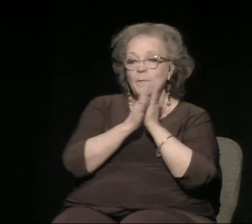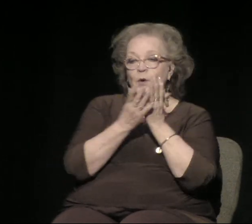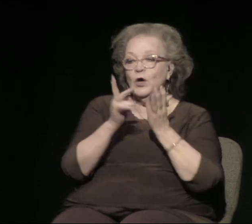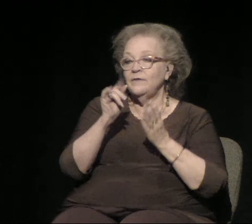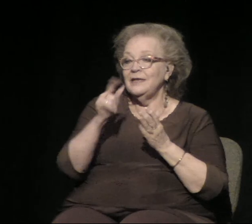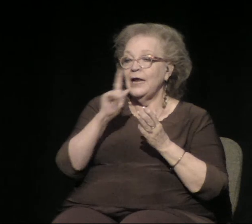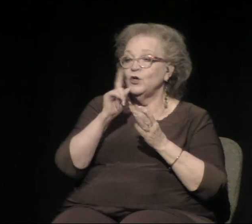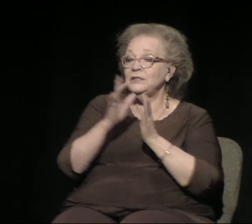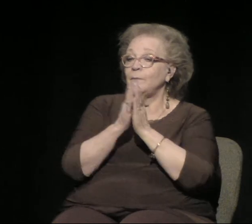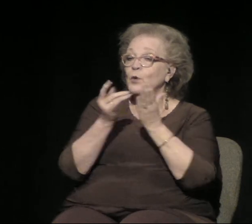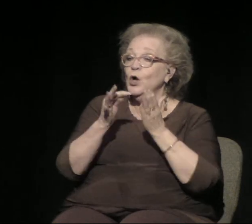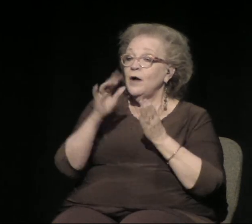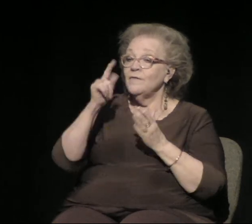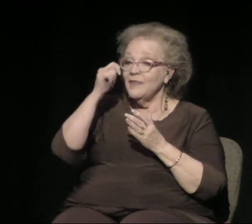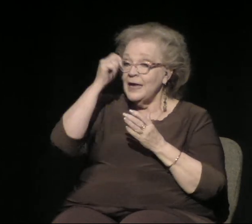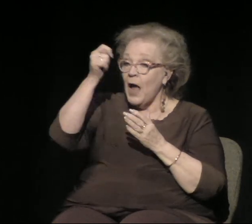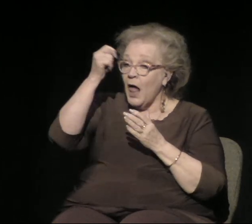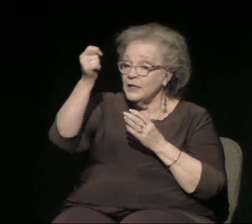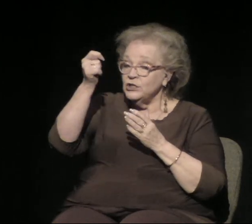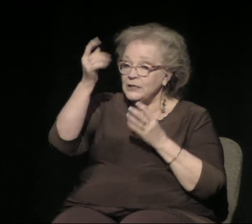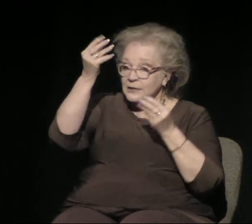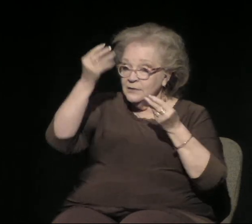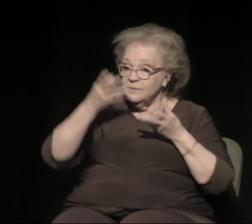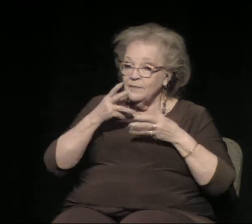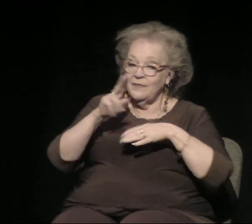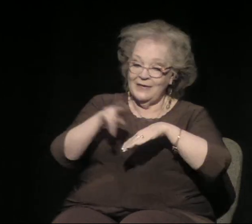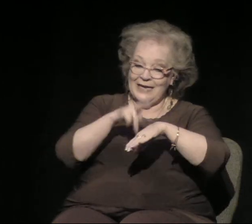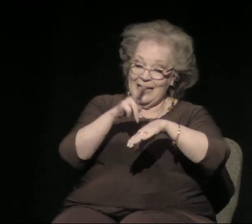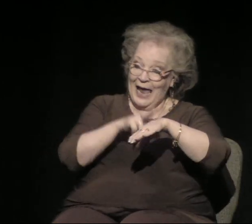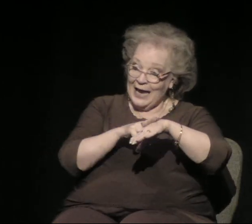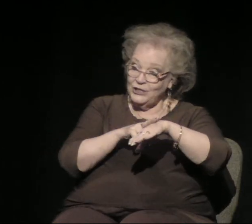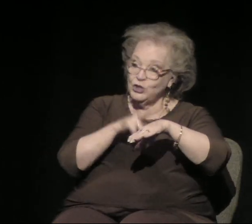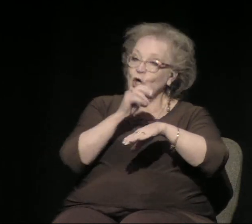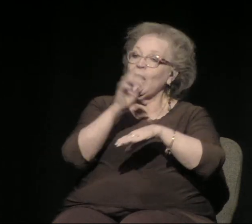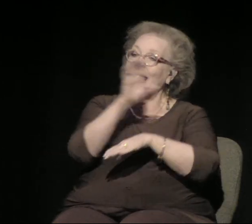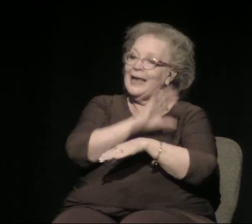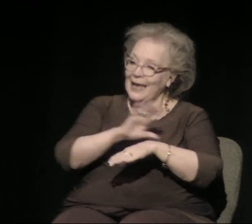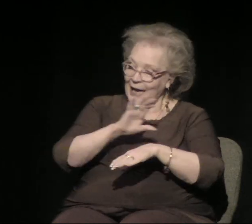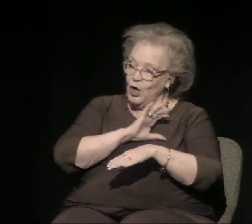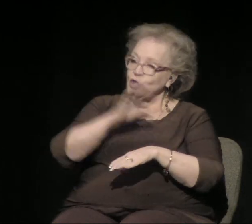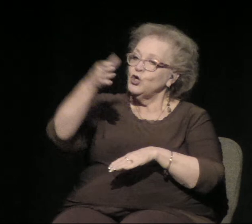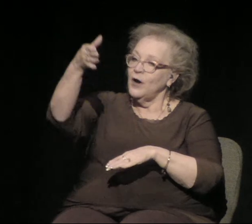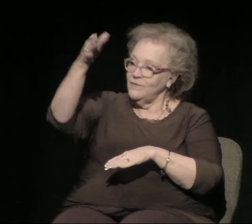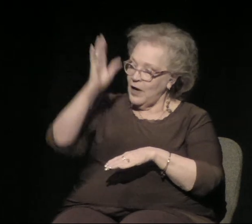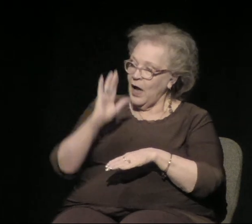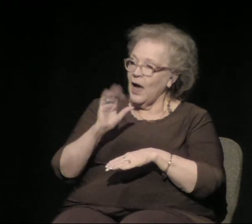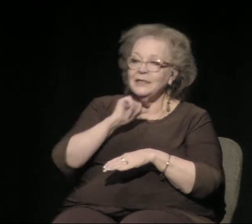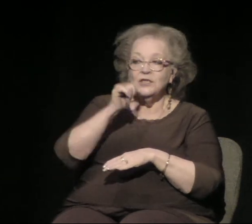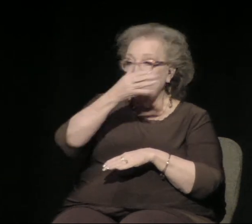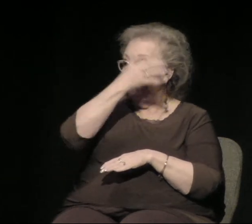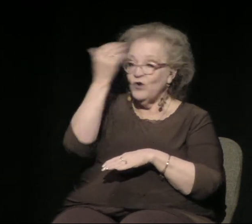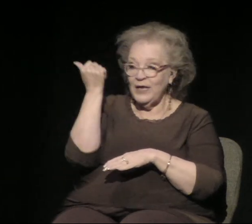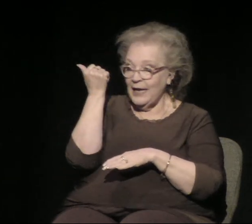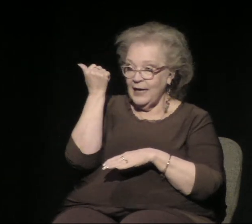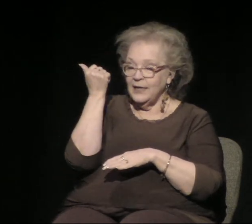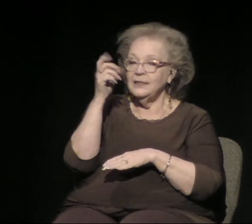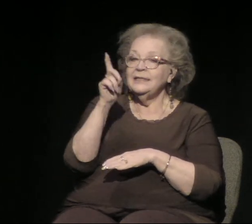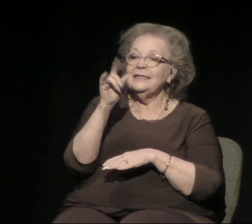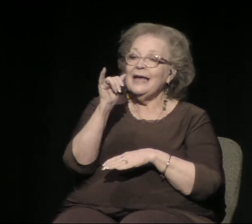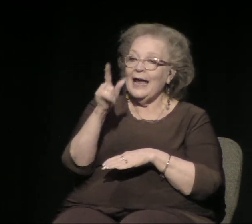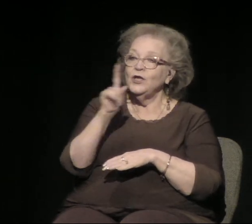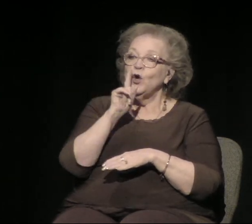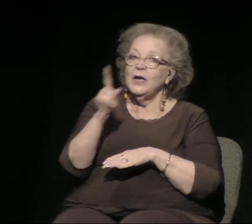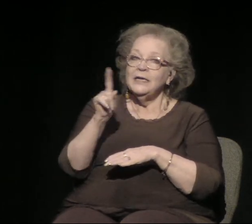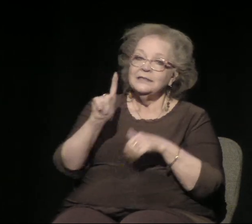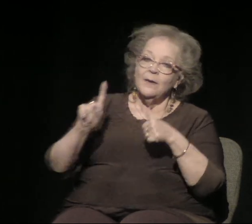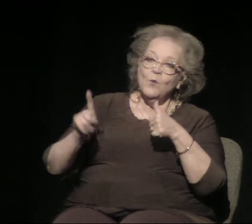Daniel is a book of theology. It tells us about the nature and the character of God. Don't forget this. Daniel is